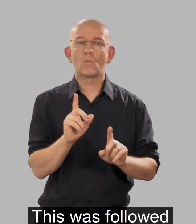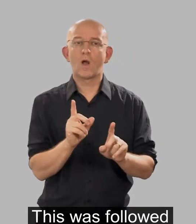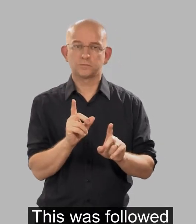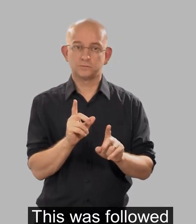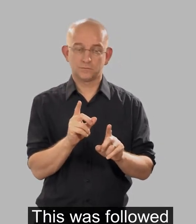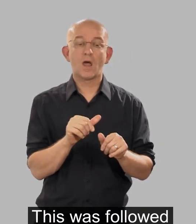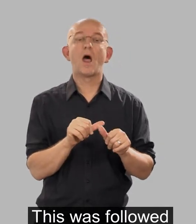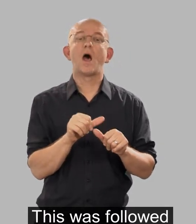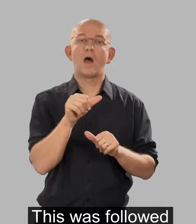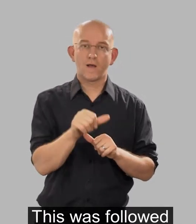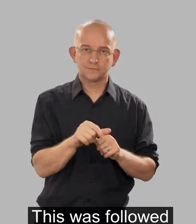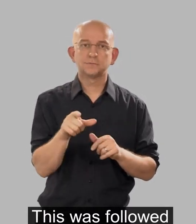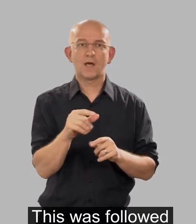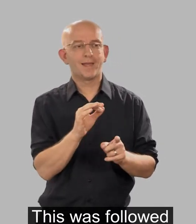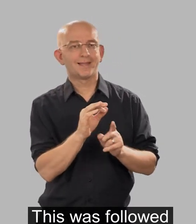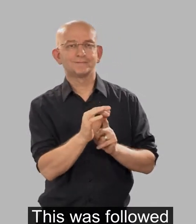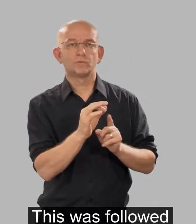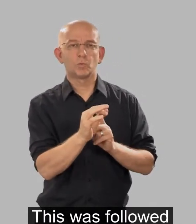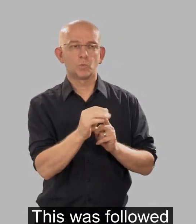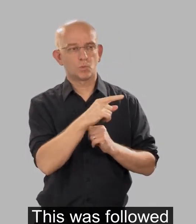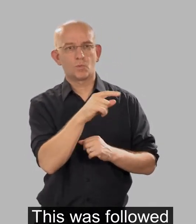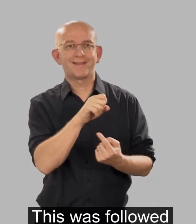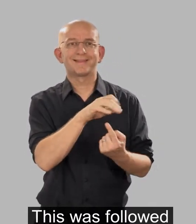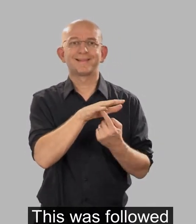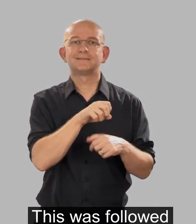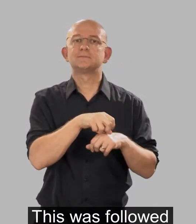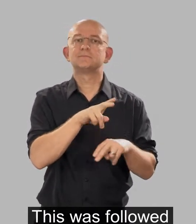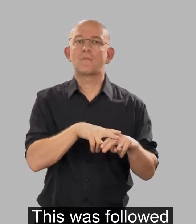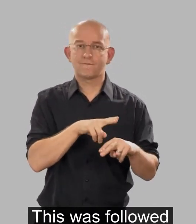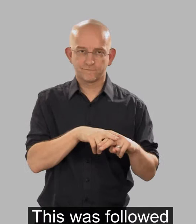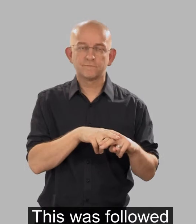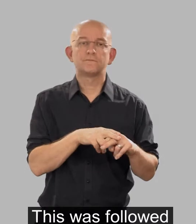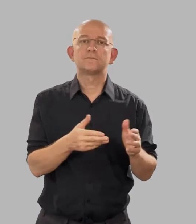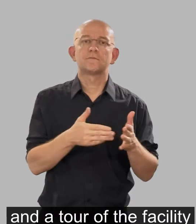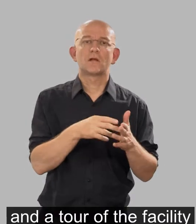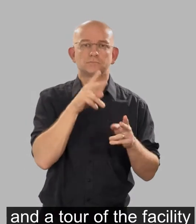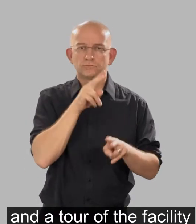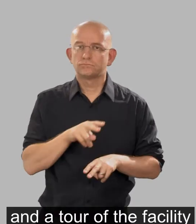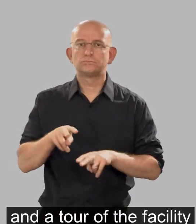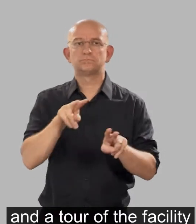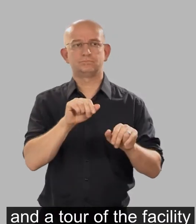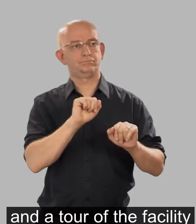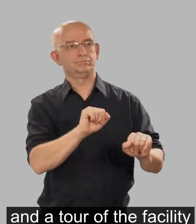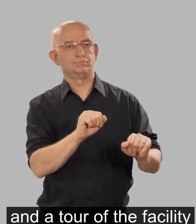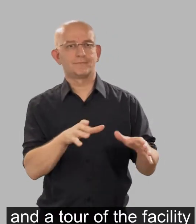This was followed by interviews with key staff and a tour of the facility with further questions.